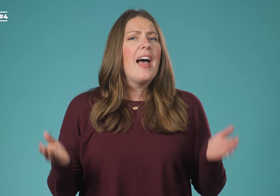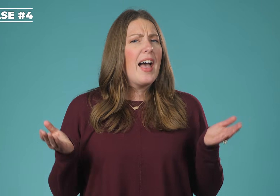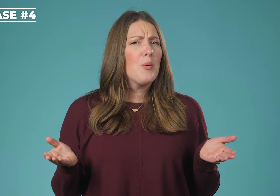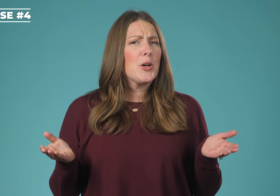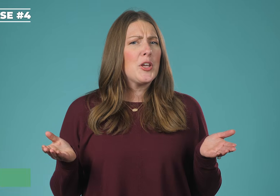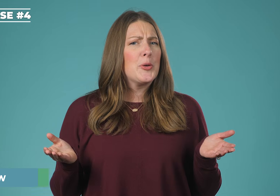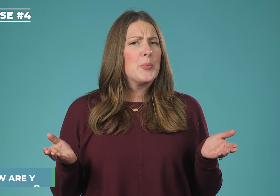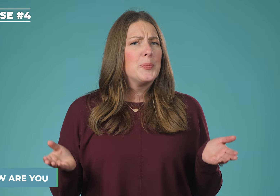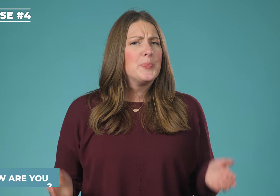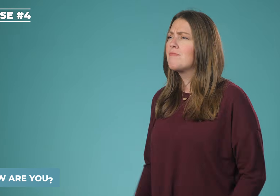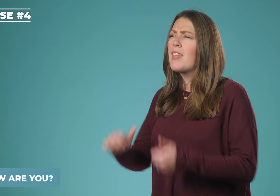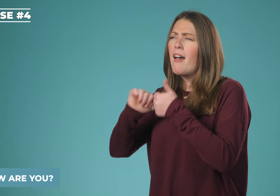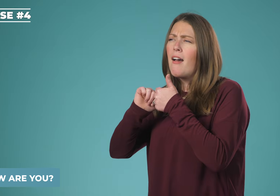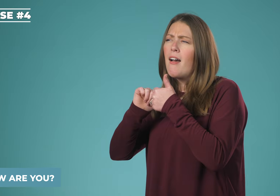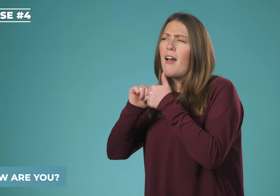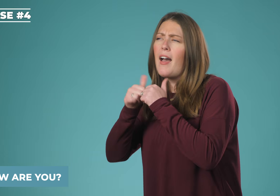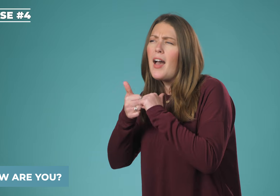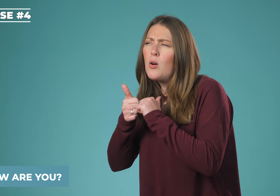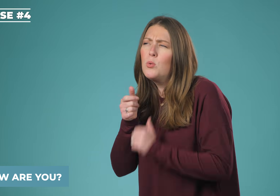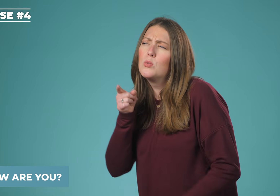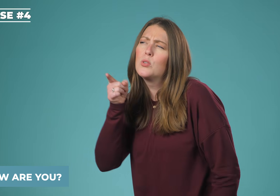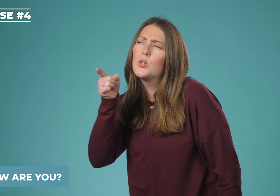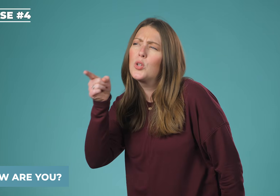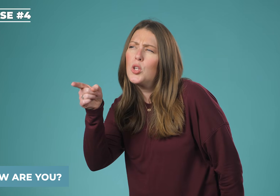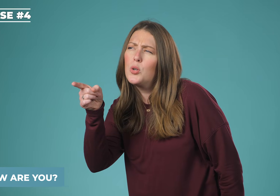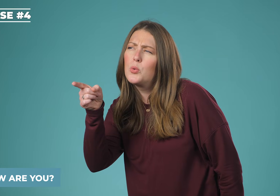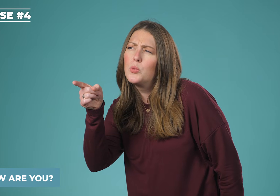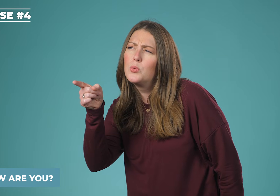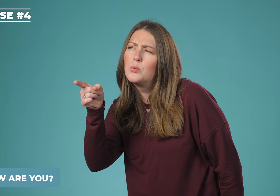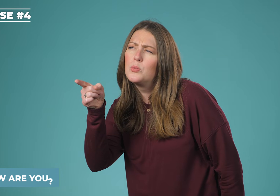How are you? How you?